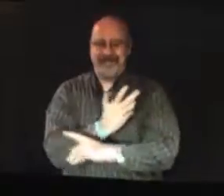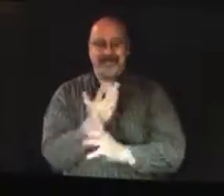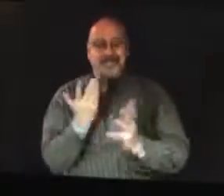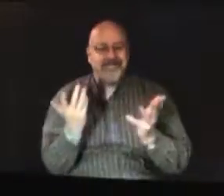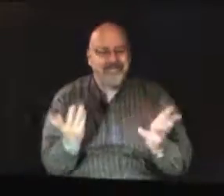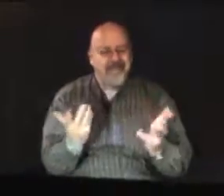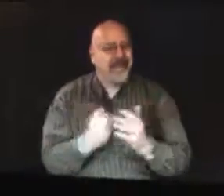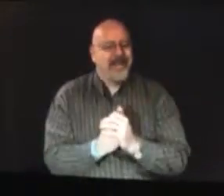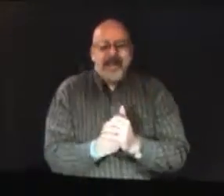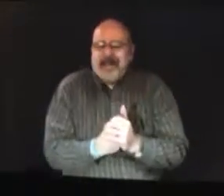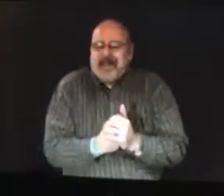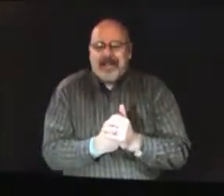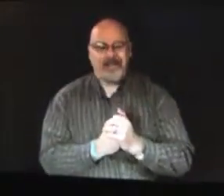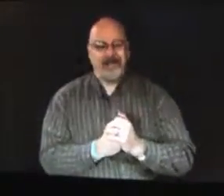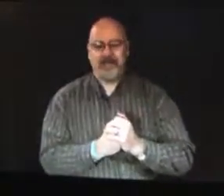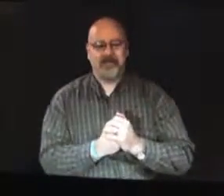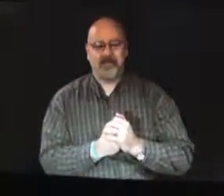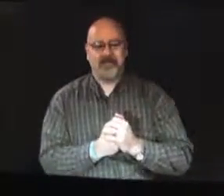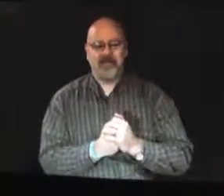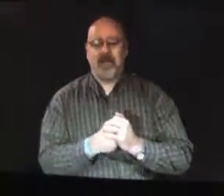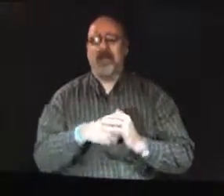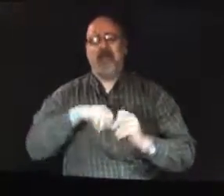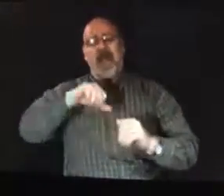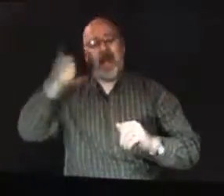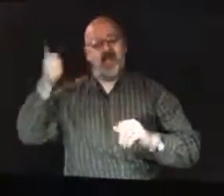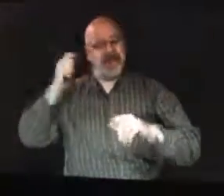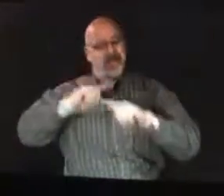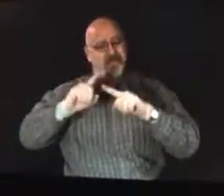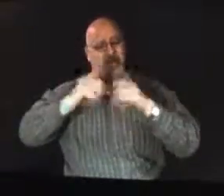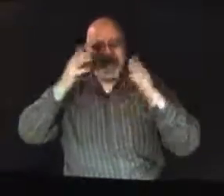Like verb is a noun, so complicated.